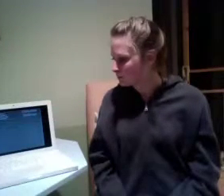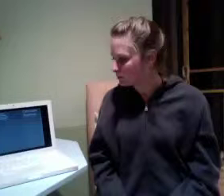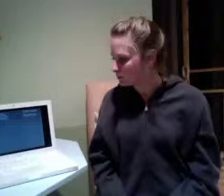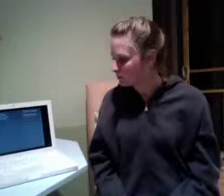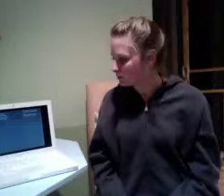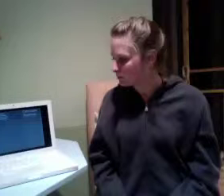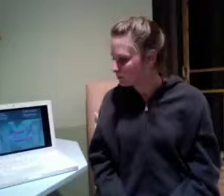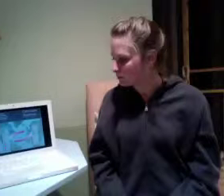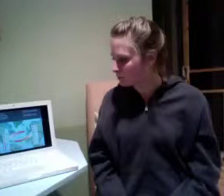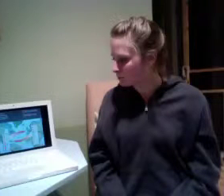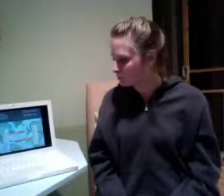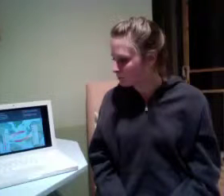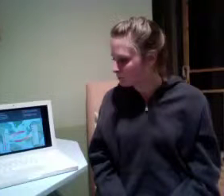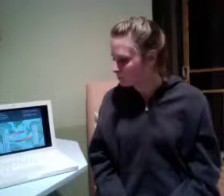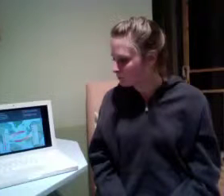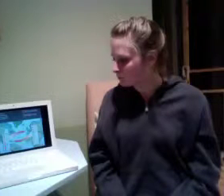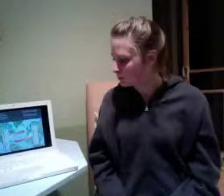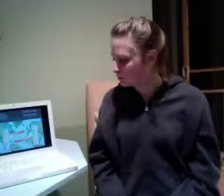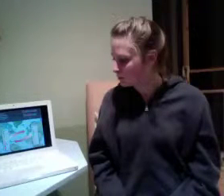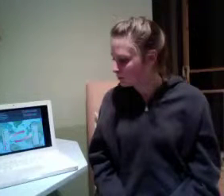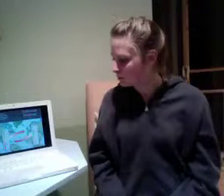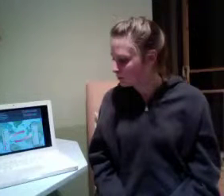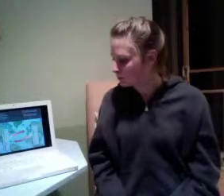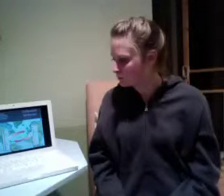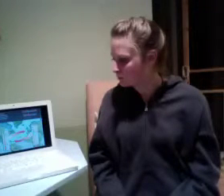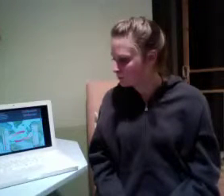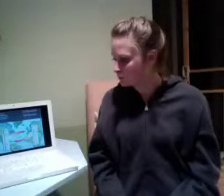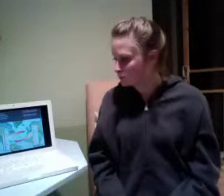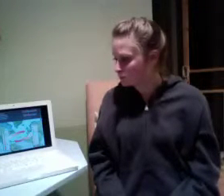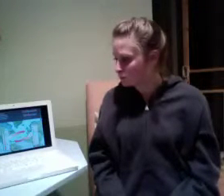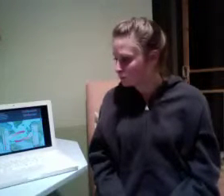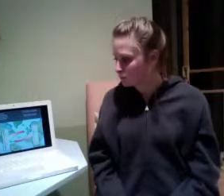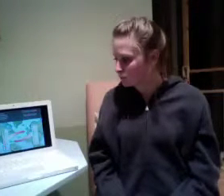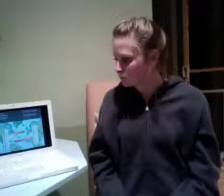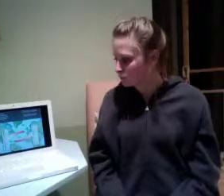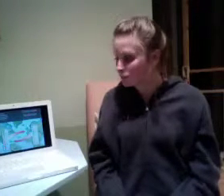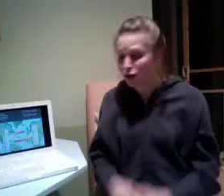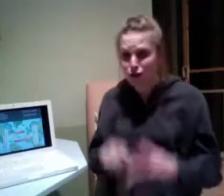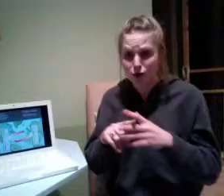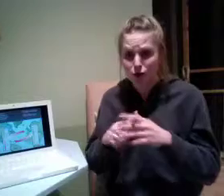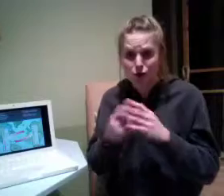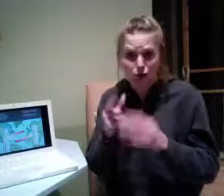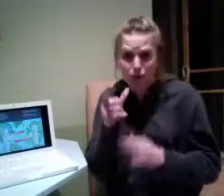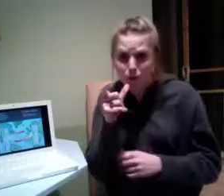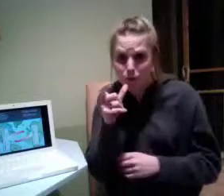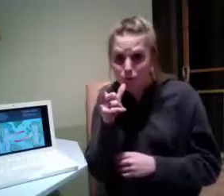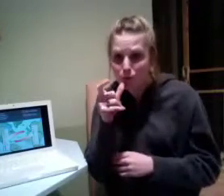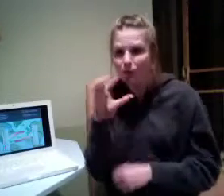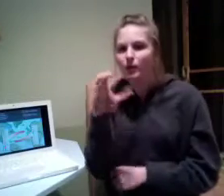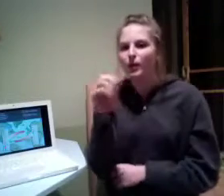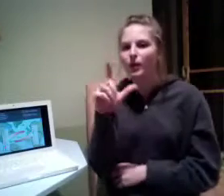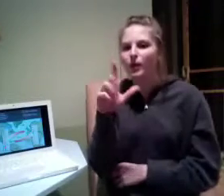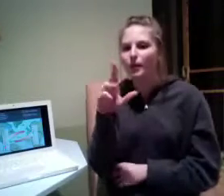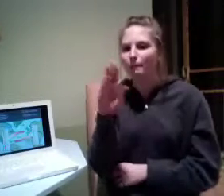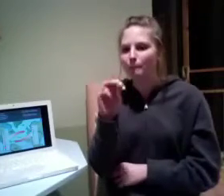visiting. And this really begins with Columbus. When he returns to Spain in 1493, he's going to